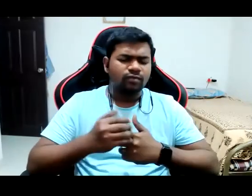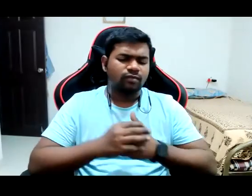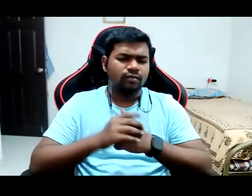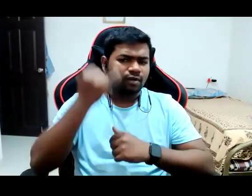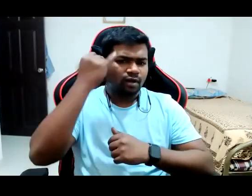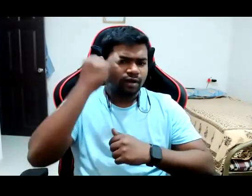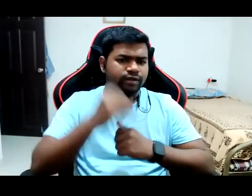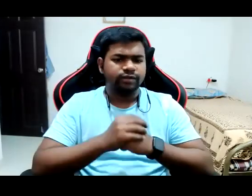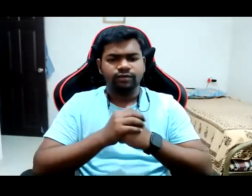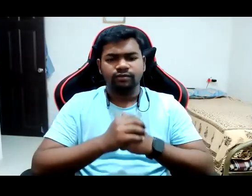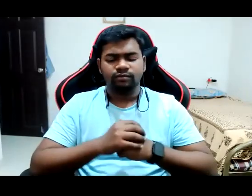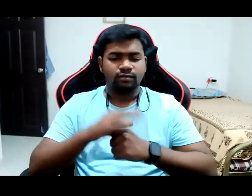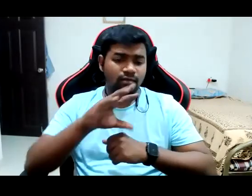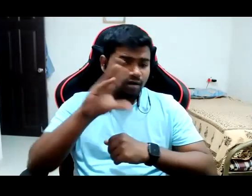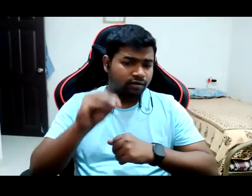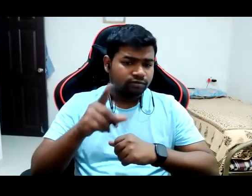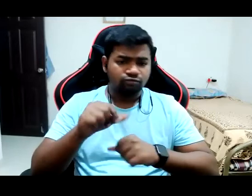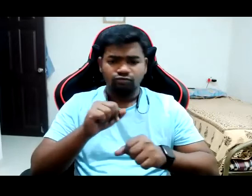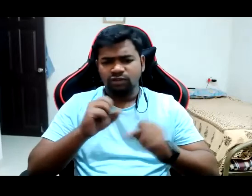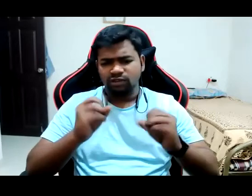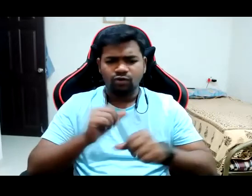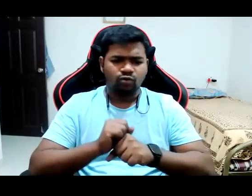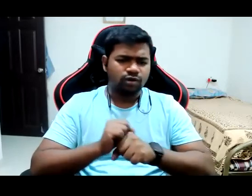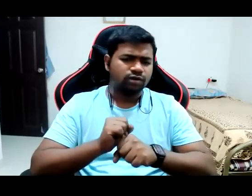and basically start working on it. So there